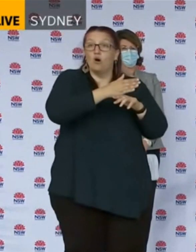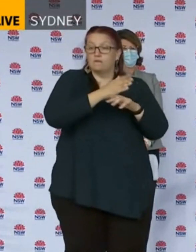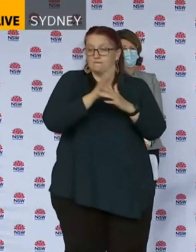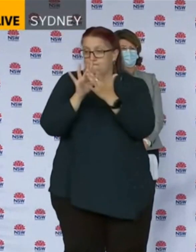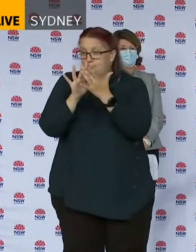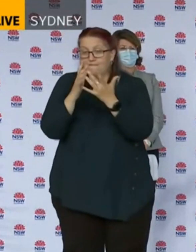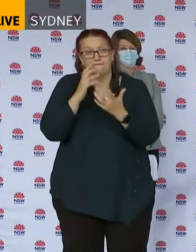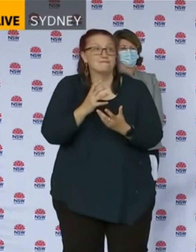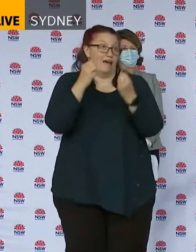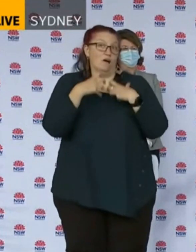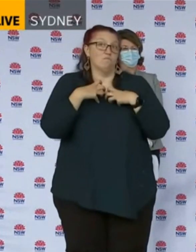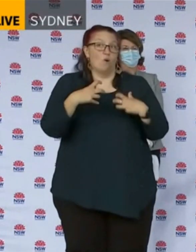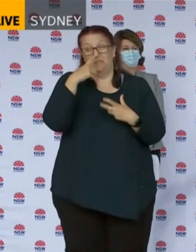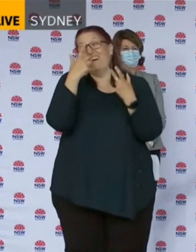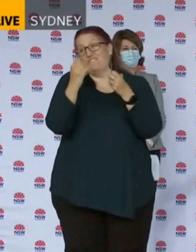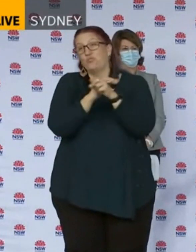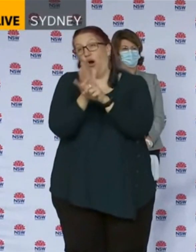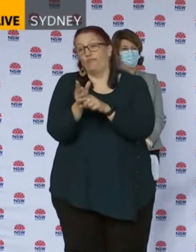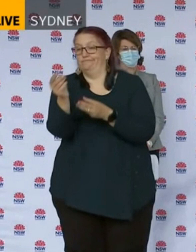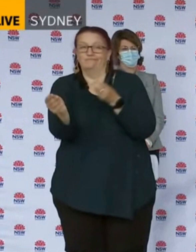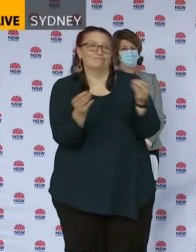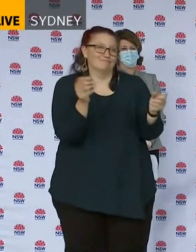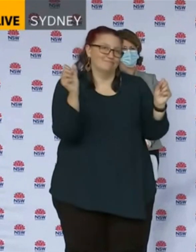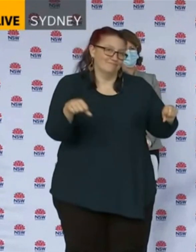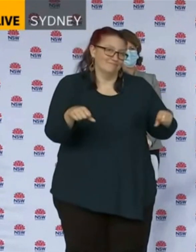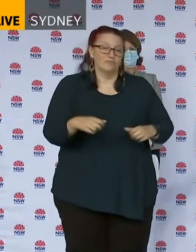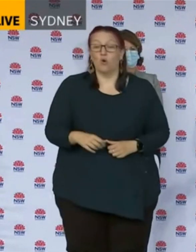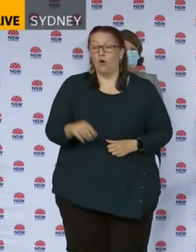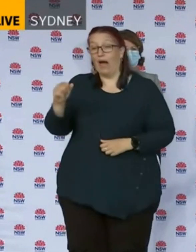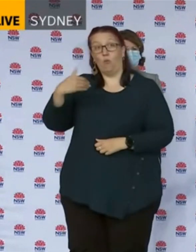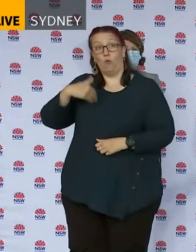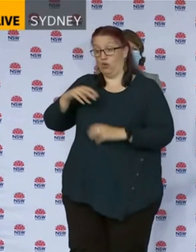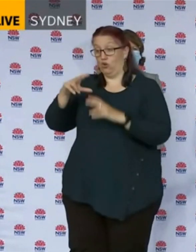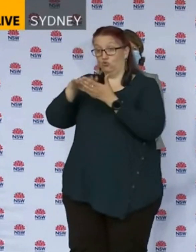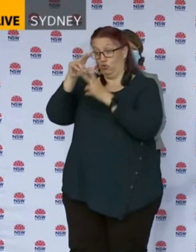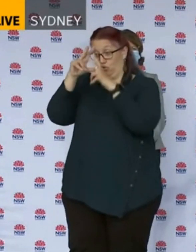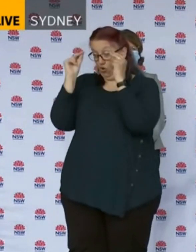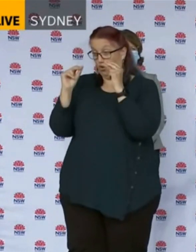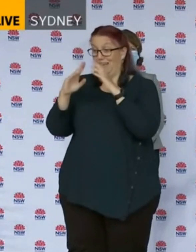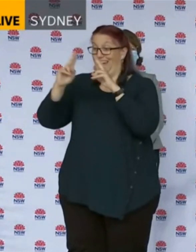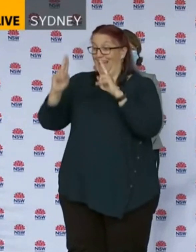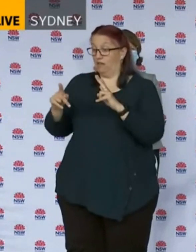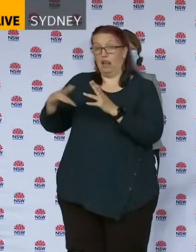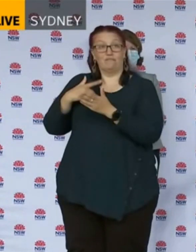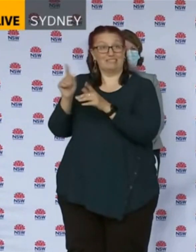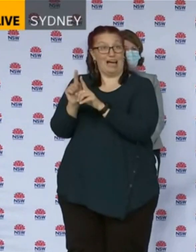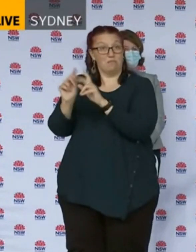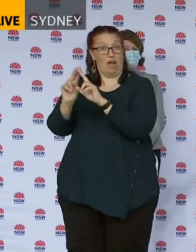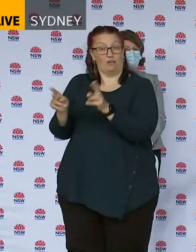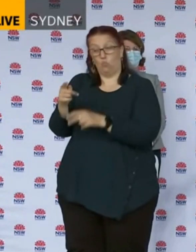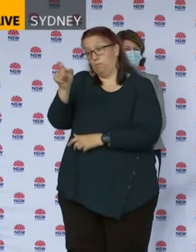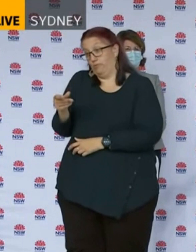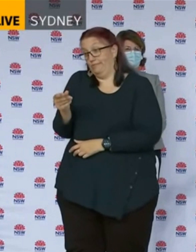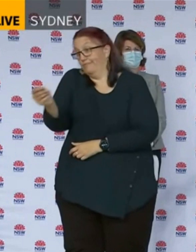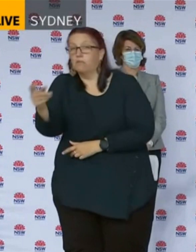to understand the direction of transmission. But one of her household contacts is positive, and then also a